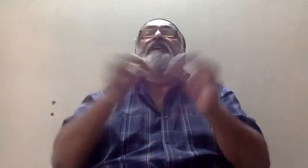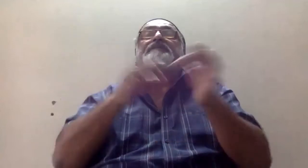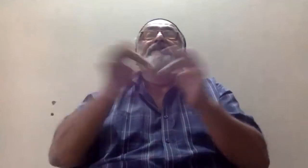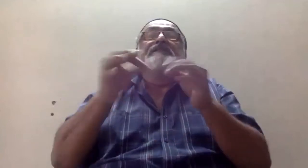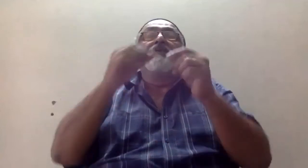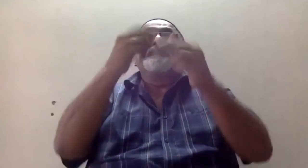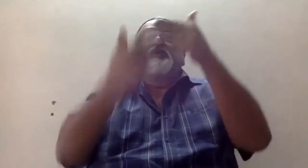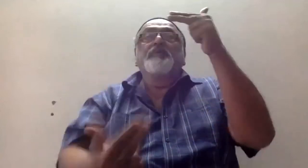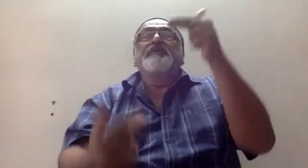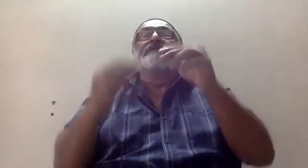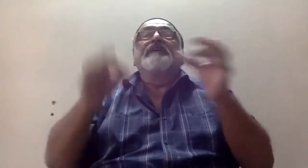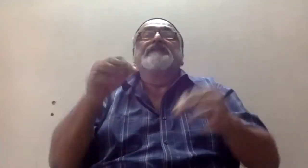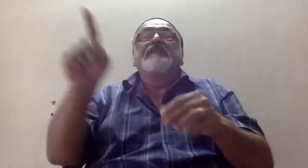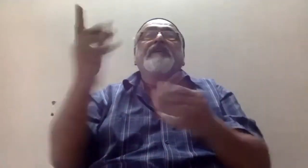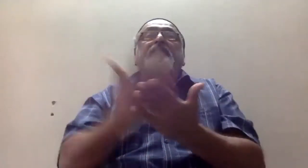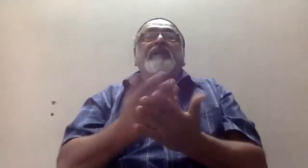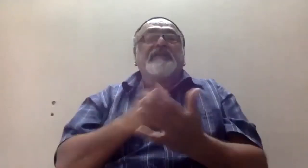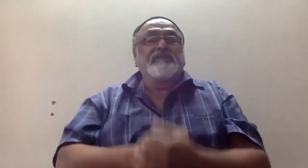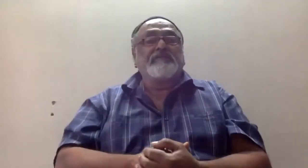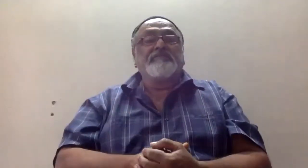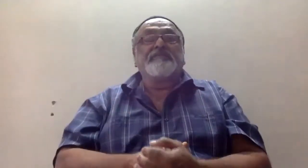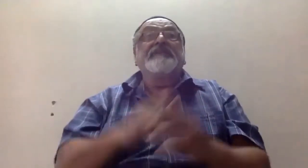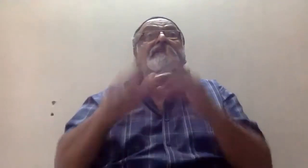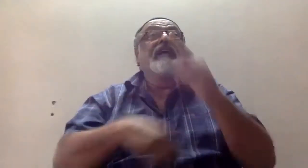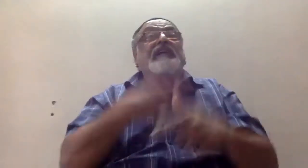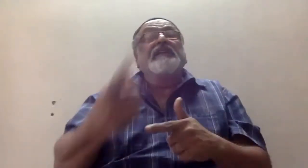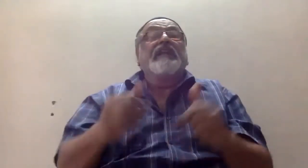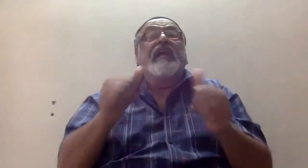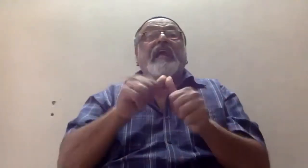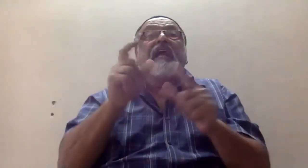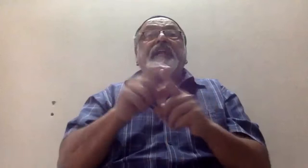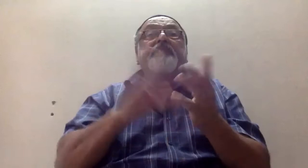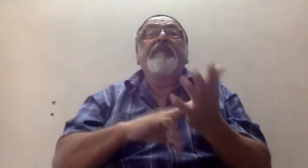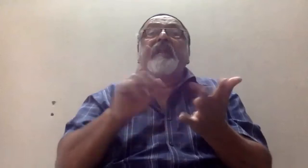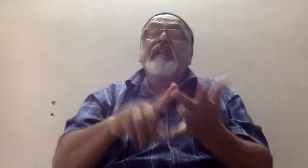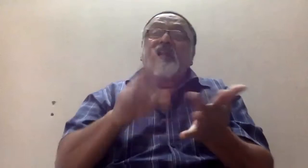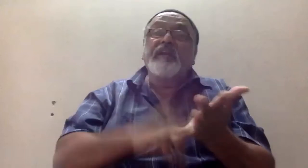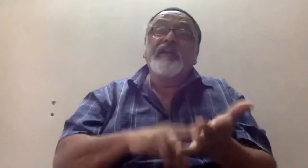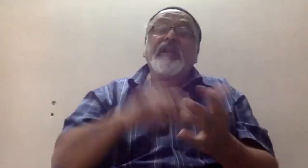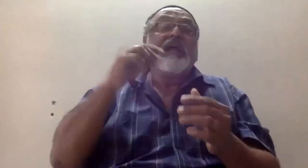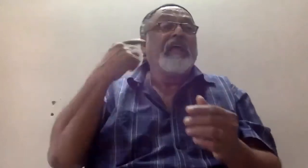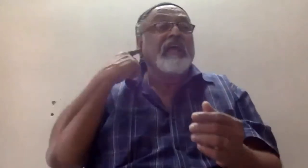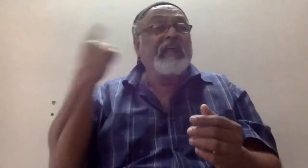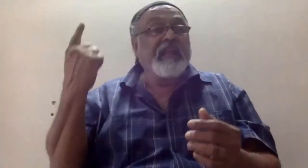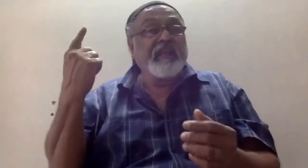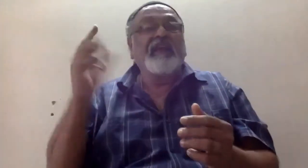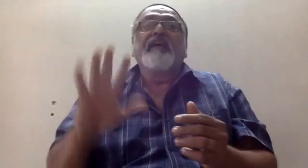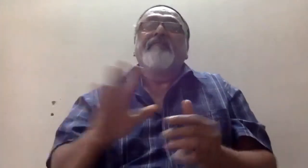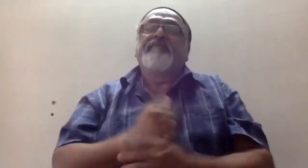Then comes administrative hearings. There are a lot of, within the access to justice system, there are administrative hearings. Now, for example,